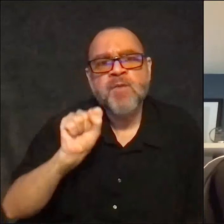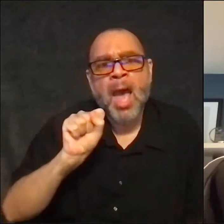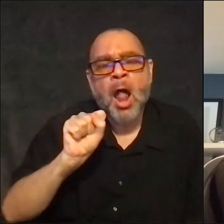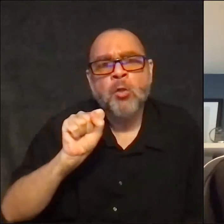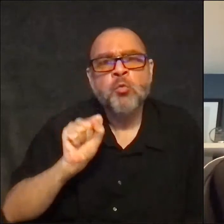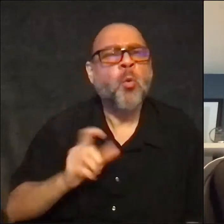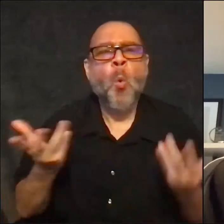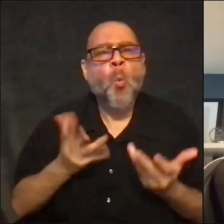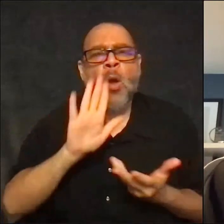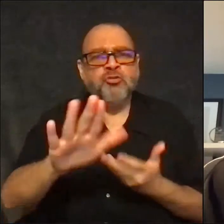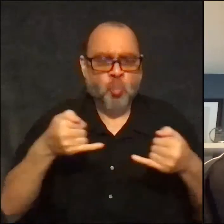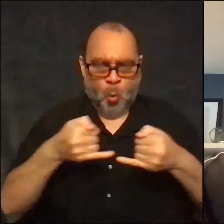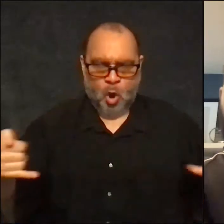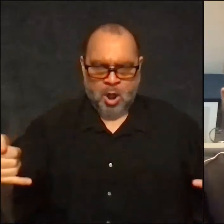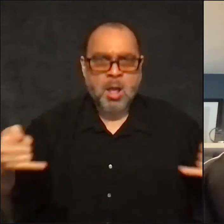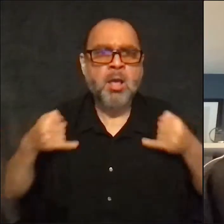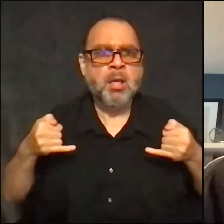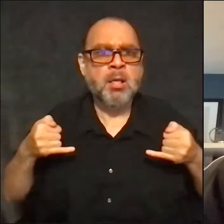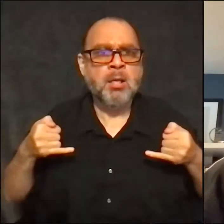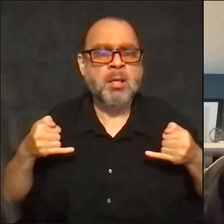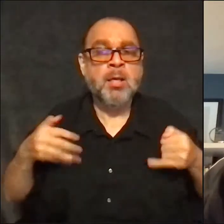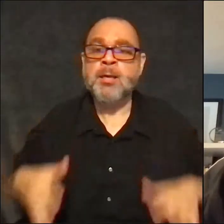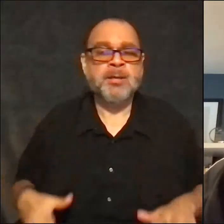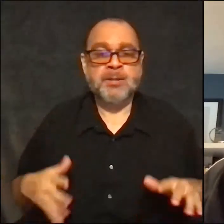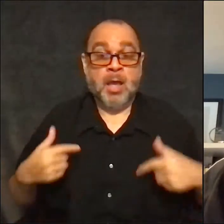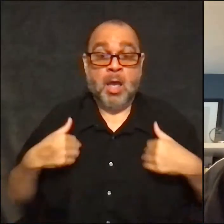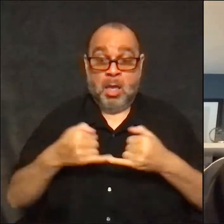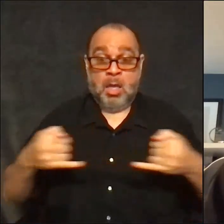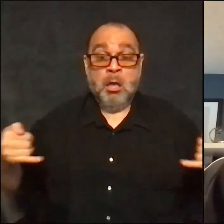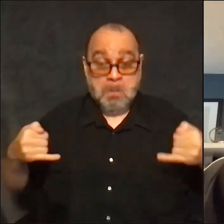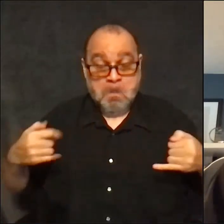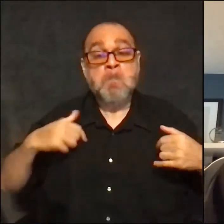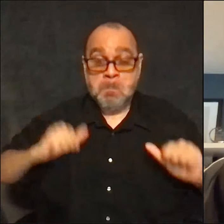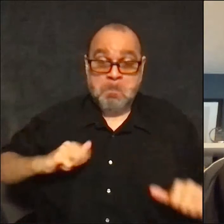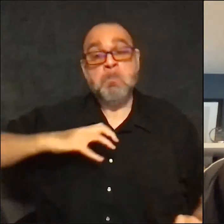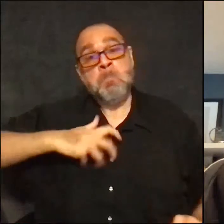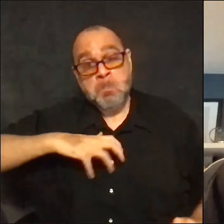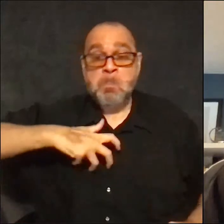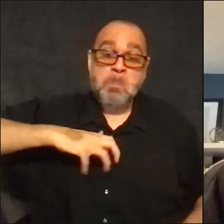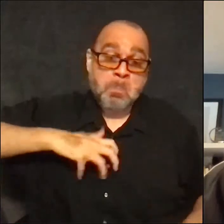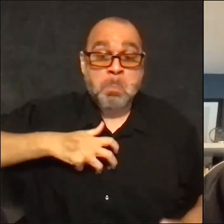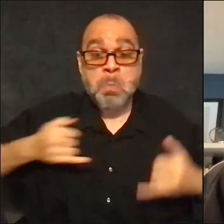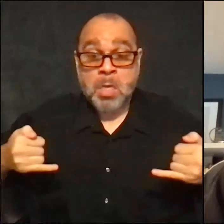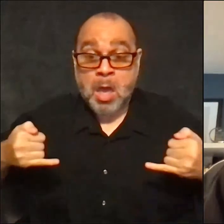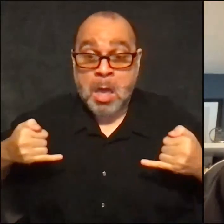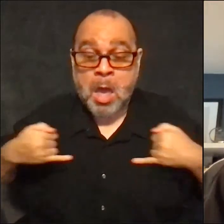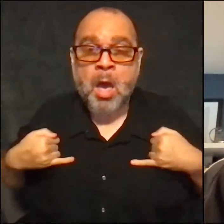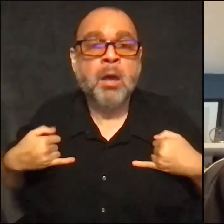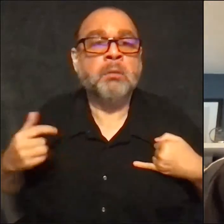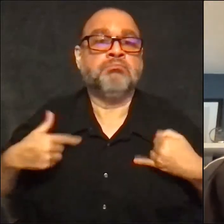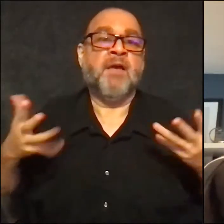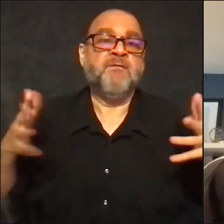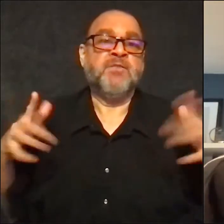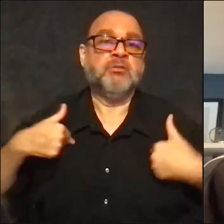person or as a brown person to assimilate or to make other folks feel comfortable? Where do you decide that you want to speak